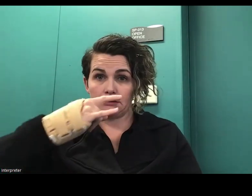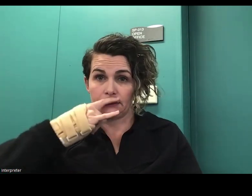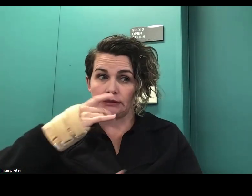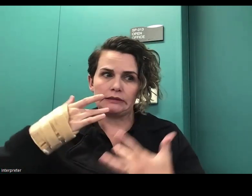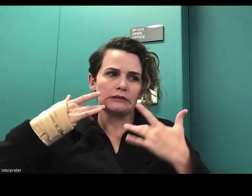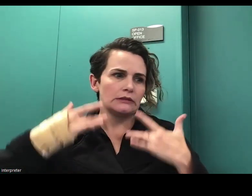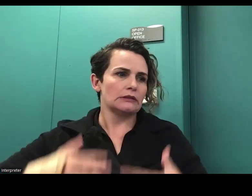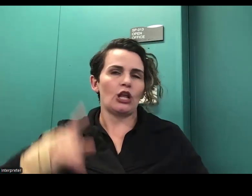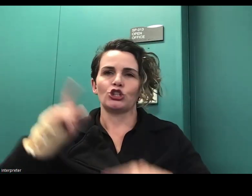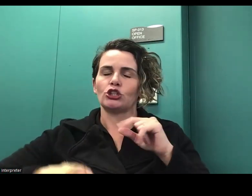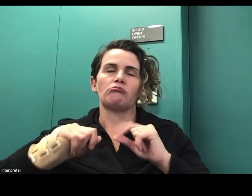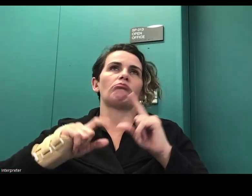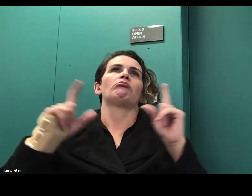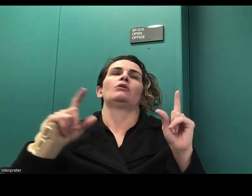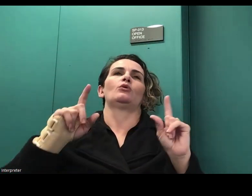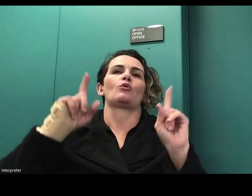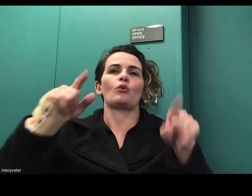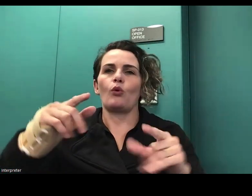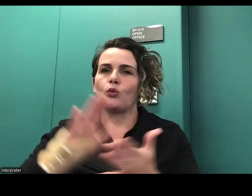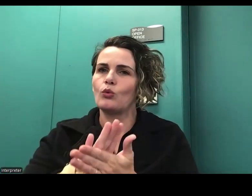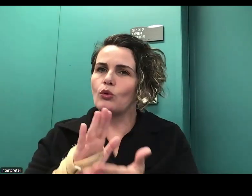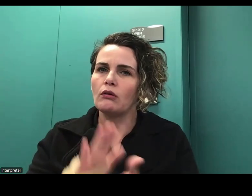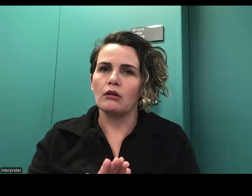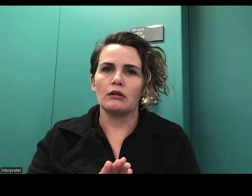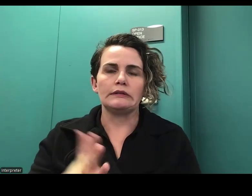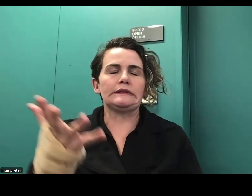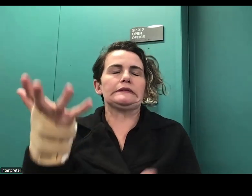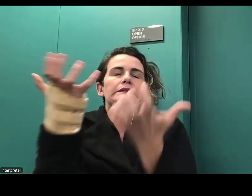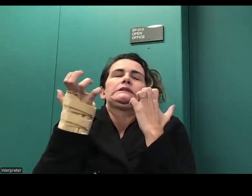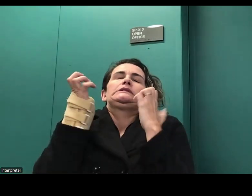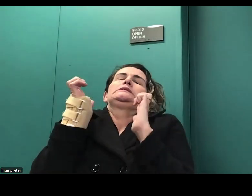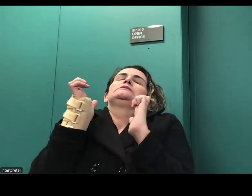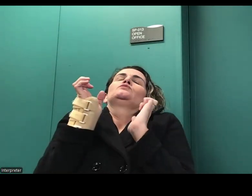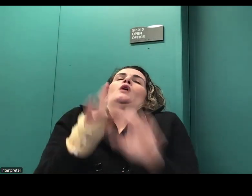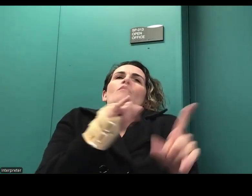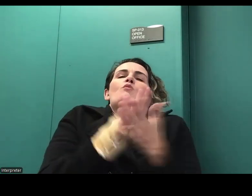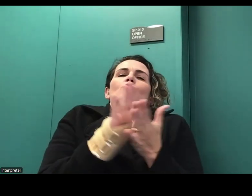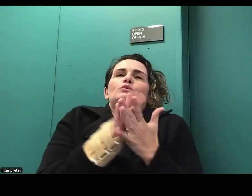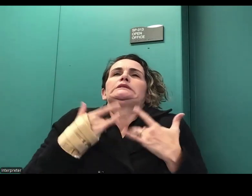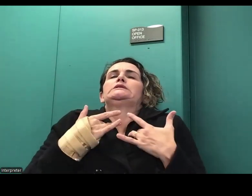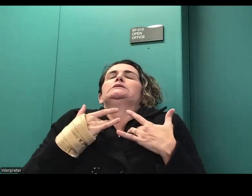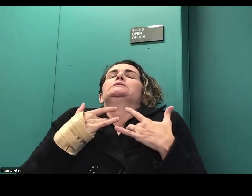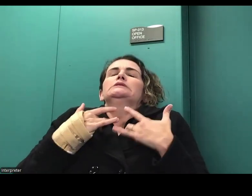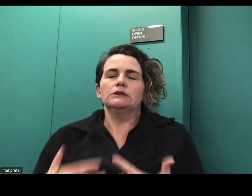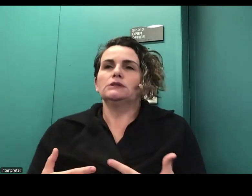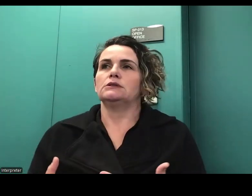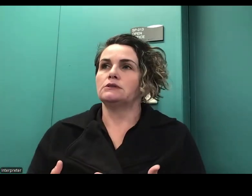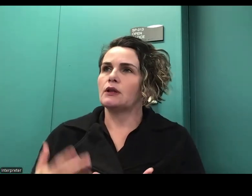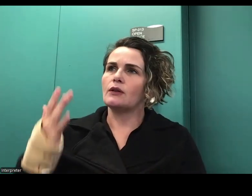couldn't get out of bed and come to school. 'Cause Mental school was health? not a place that they really wanted to be. Okay. Why wouldn't they want to be